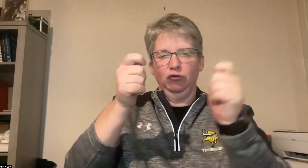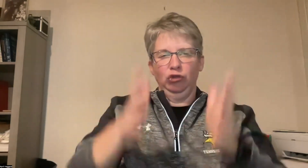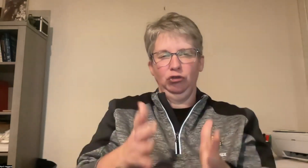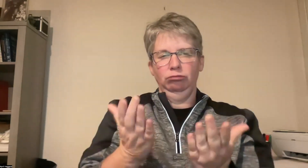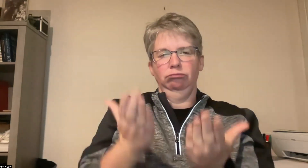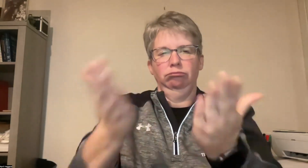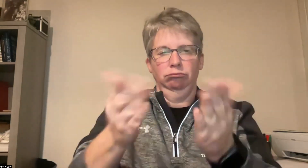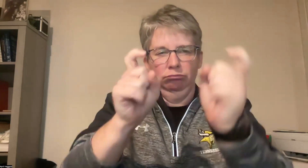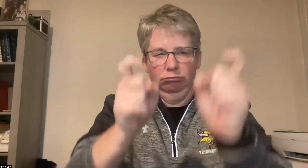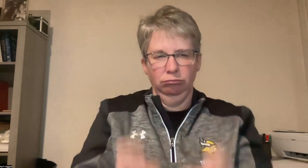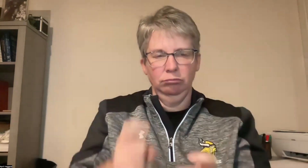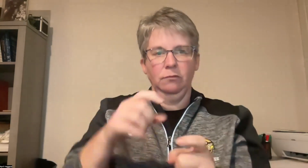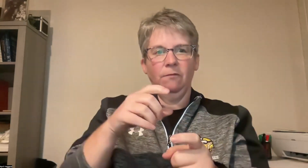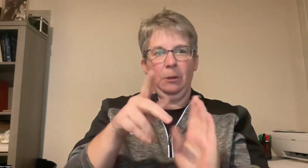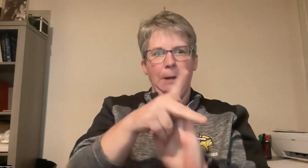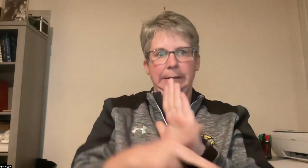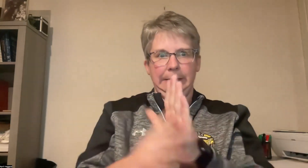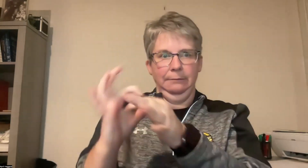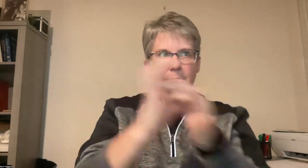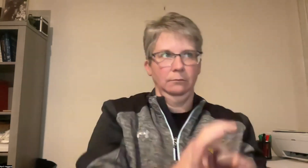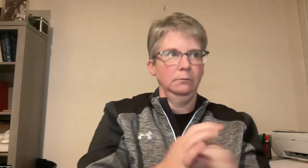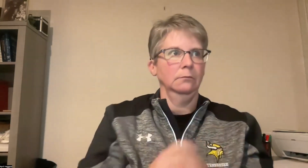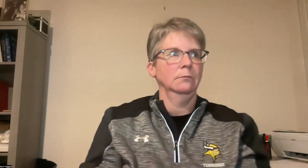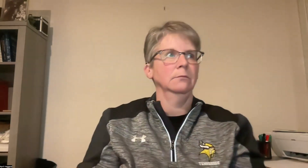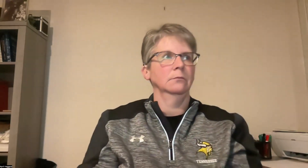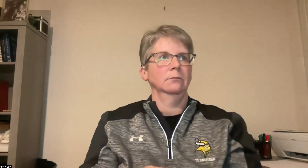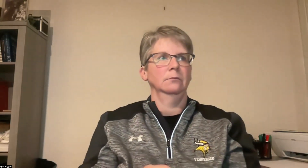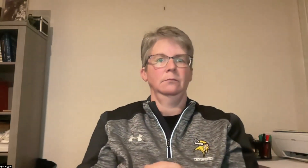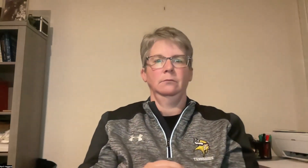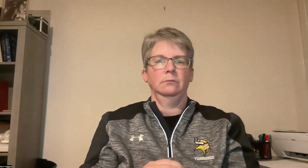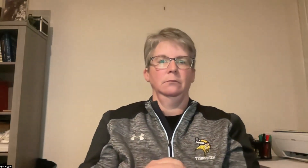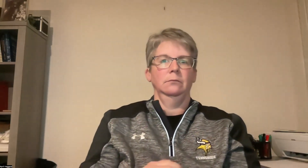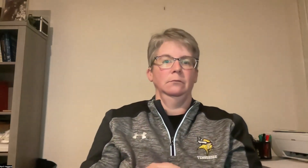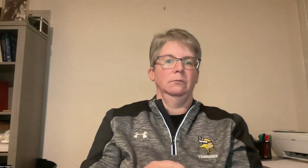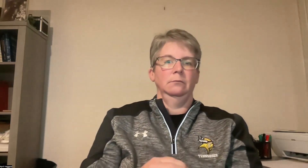those revisions that we've put forth, those changes to the policy.